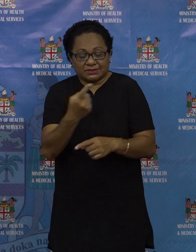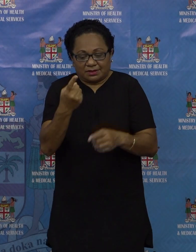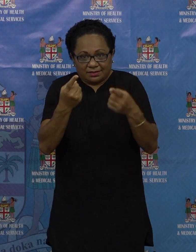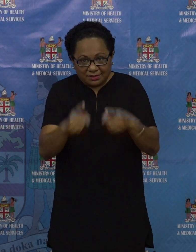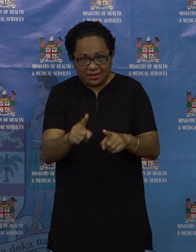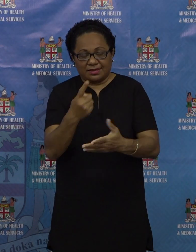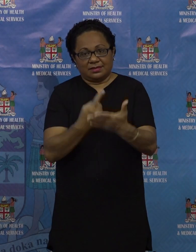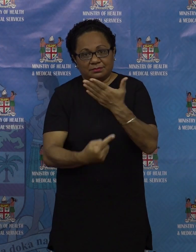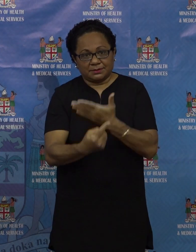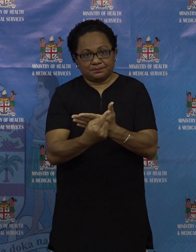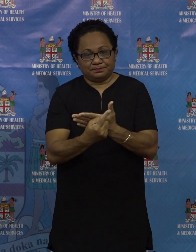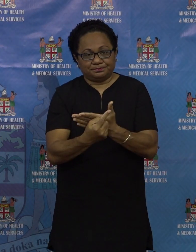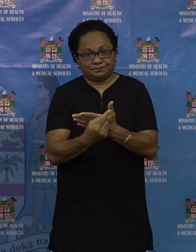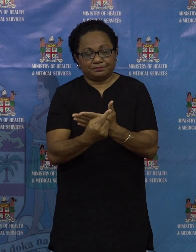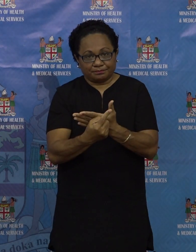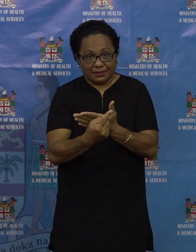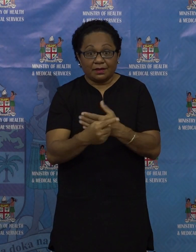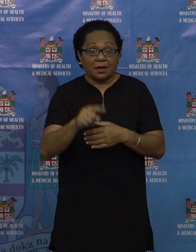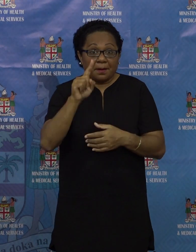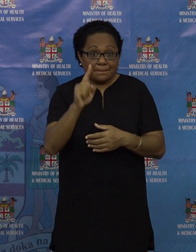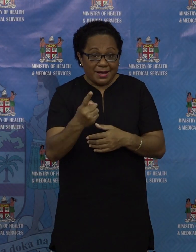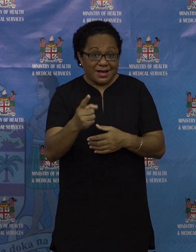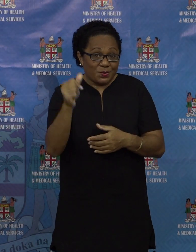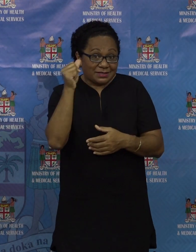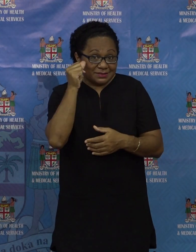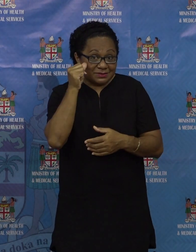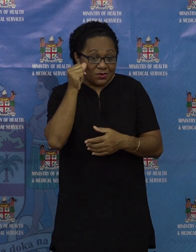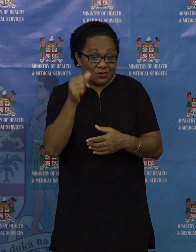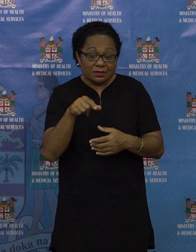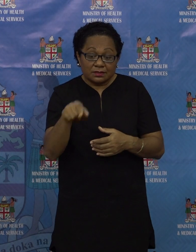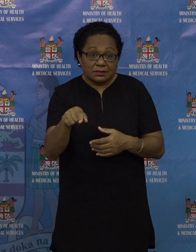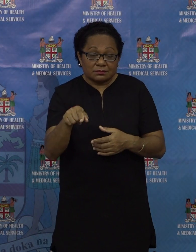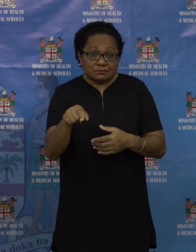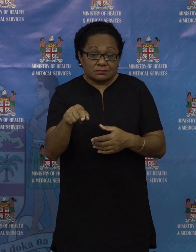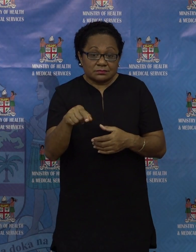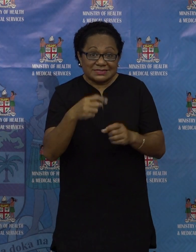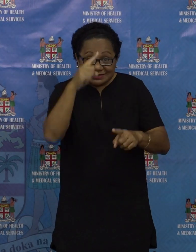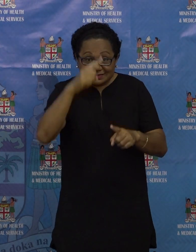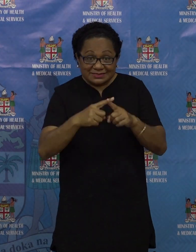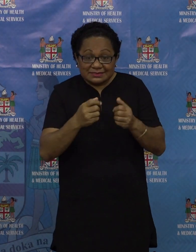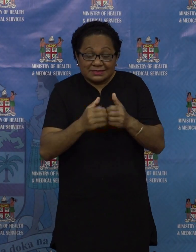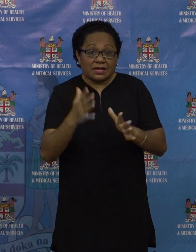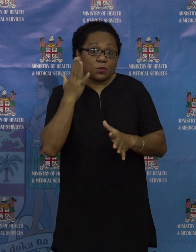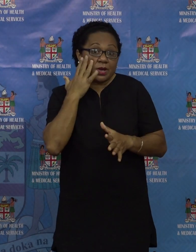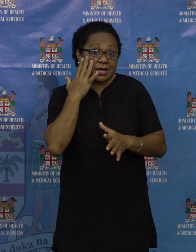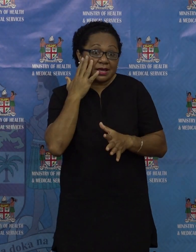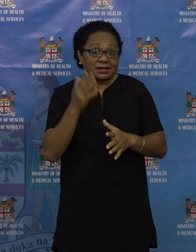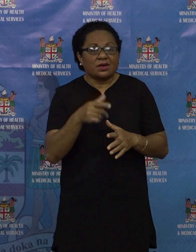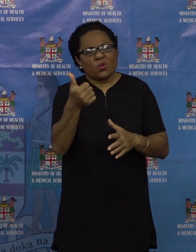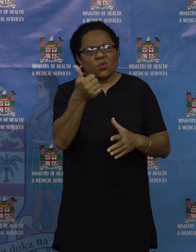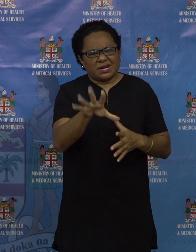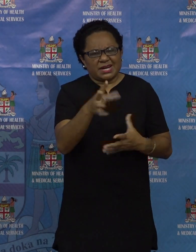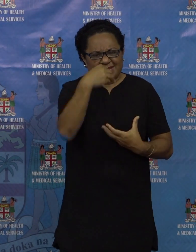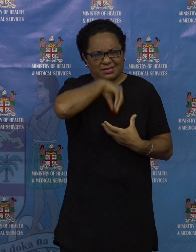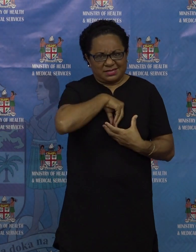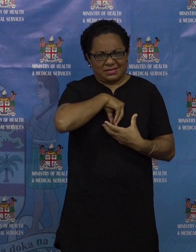However, we know from the timeline of when their symptoms developed that 2 of these individuals were infected with the virus before